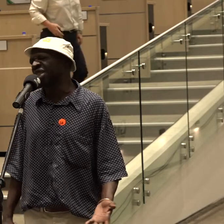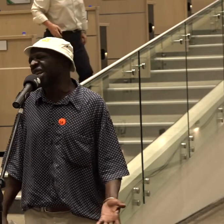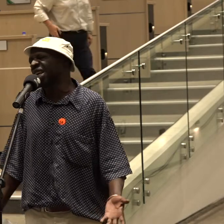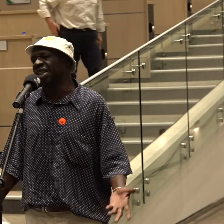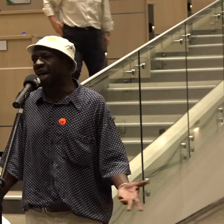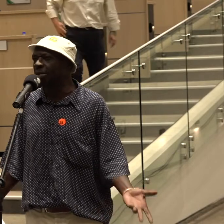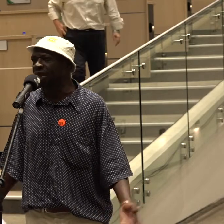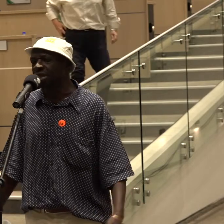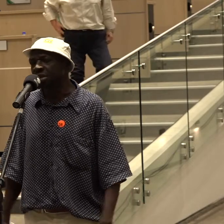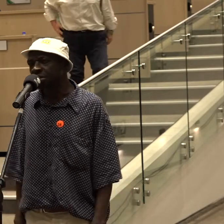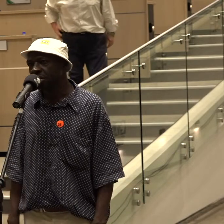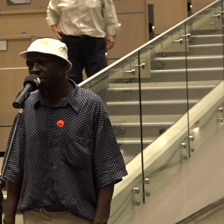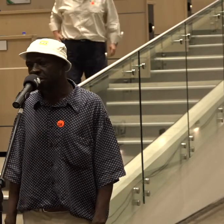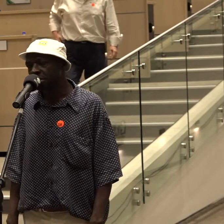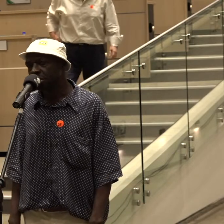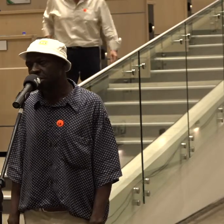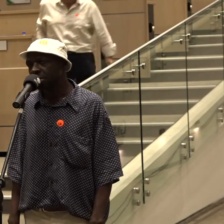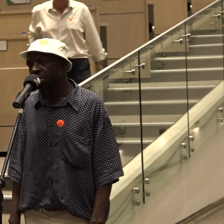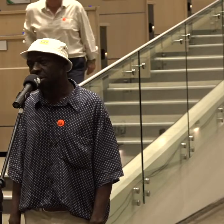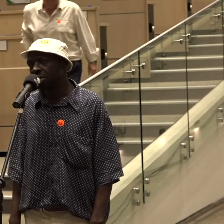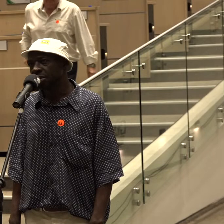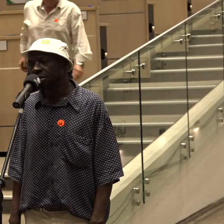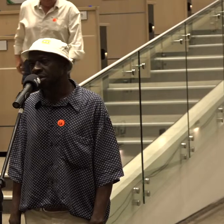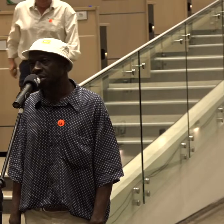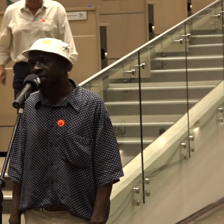it's like a dumpy